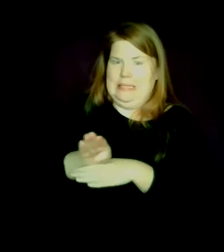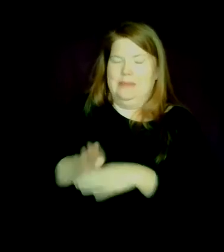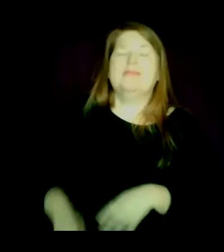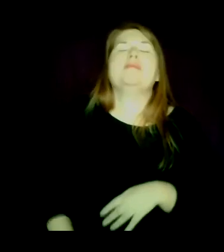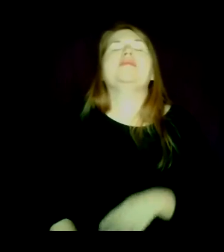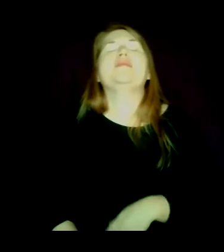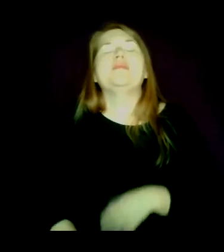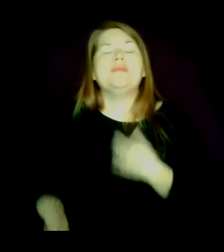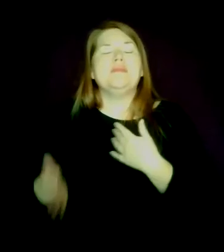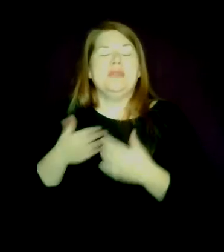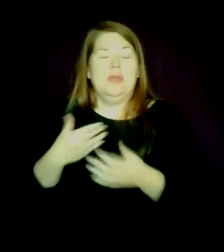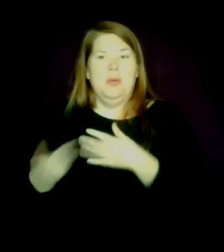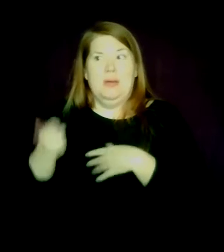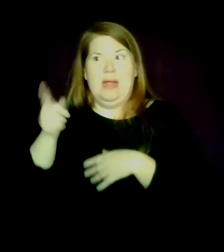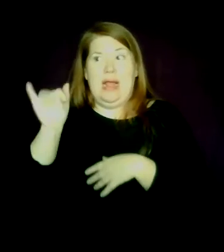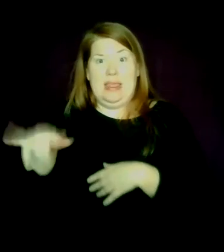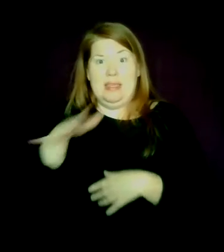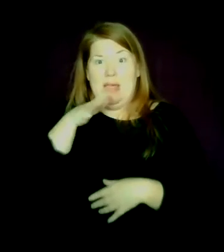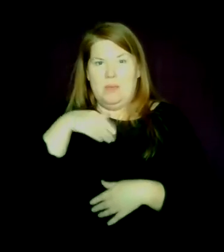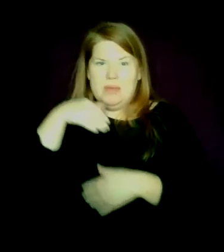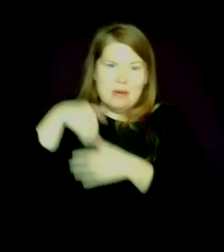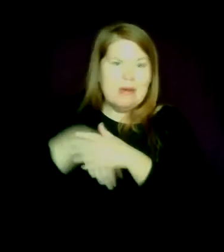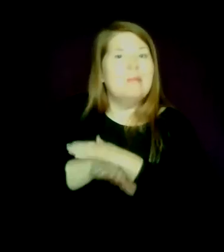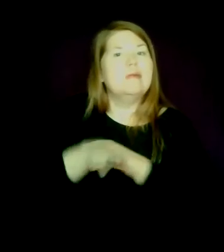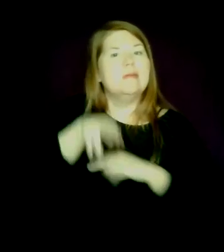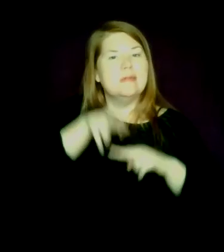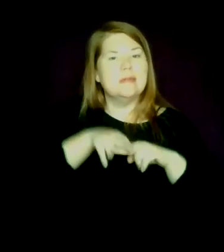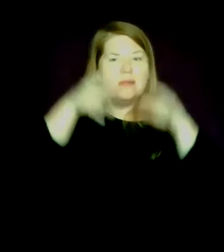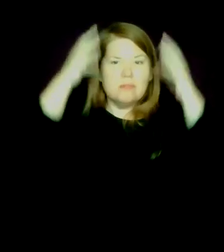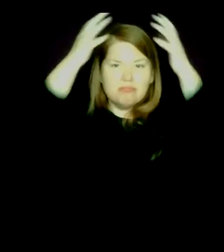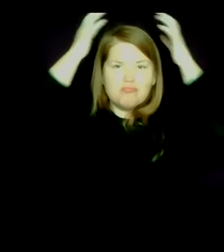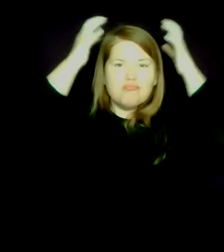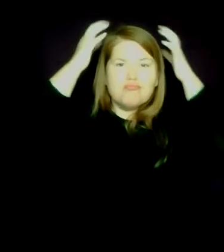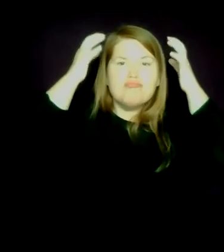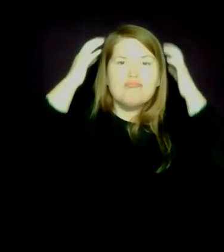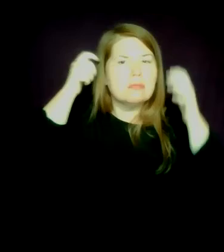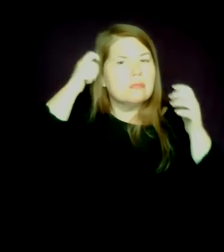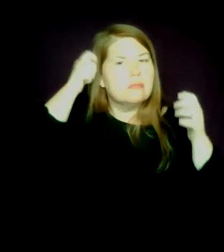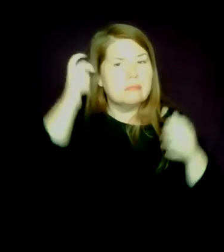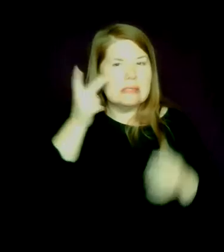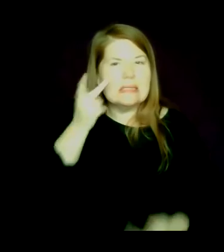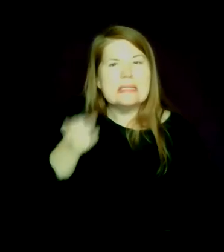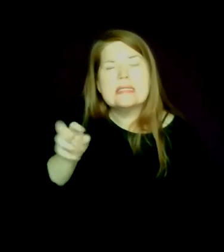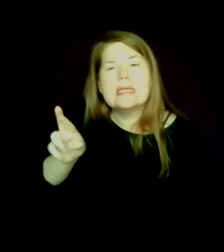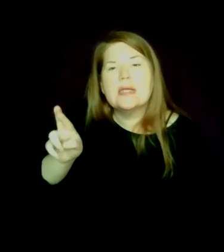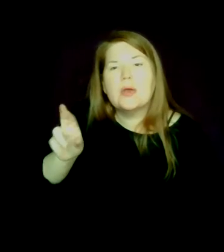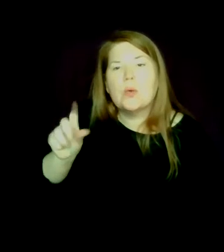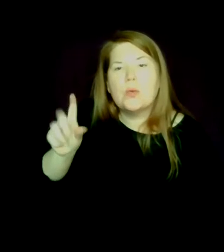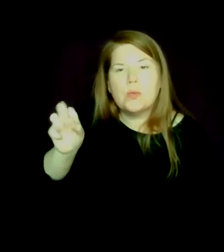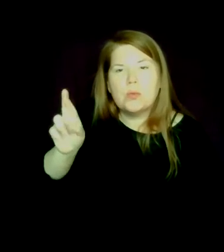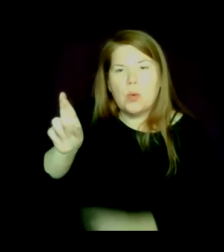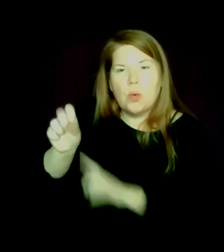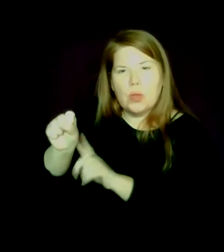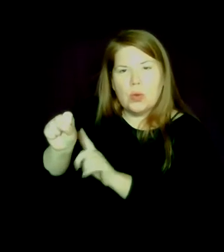under the dryer. These are the rollers, guys. They don't do this as much, but a long time ago, like when my grandma was